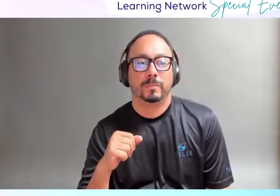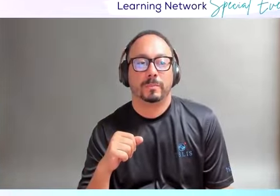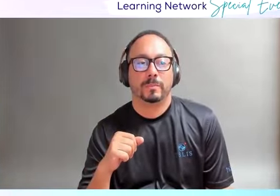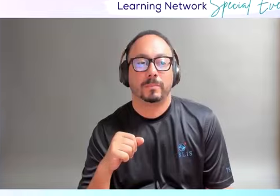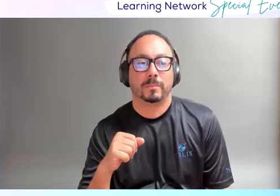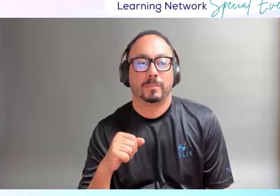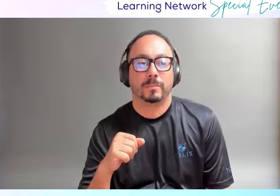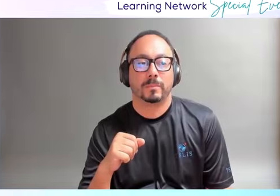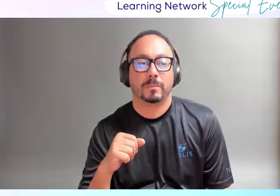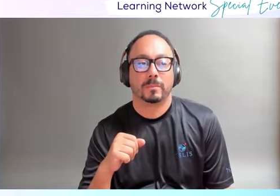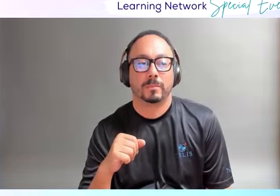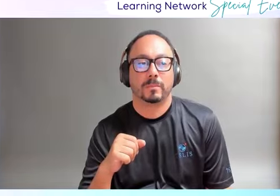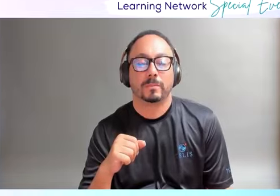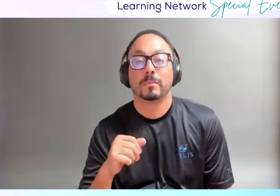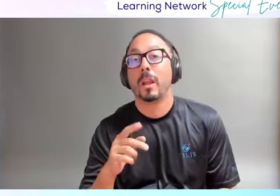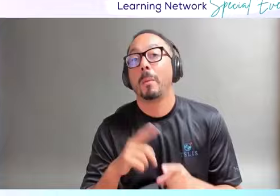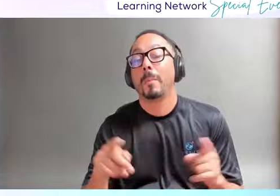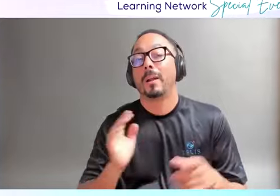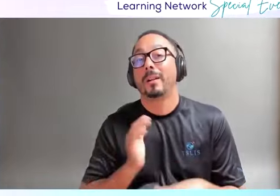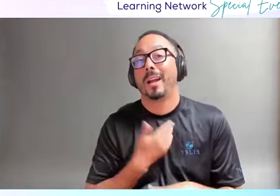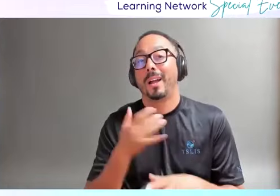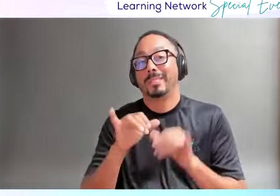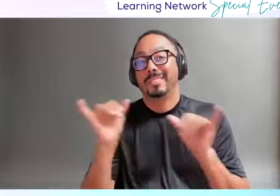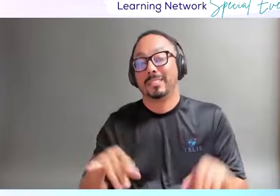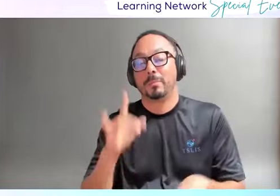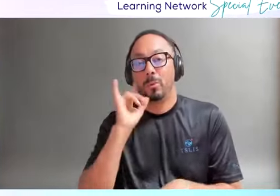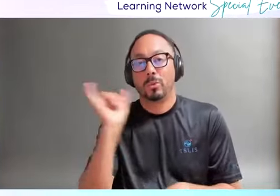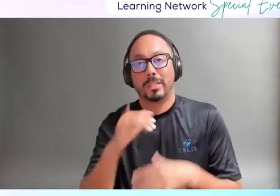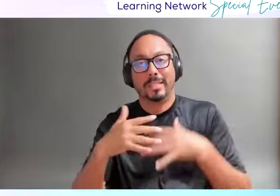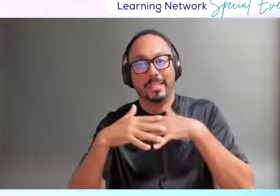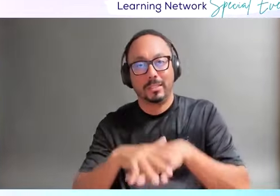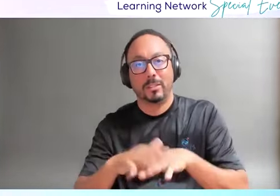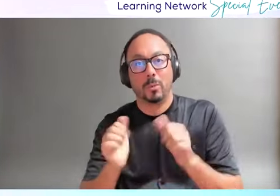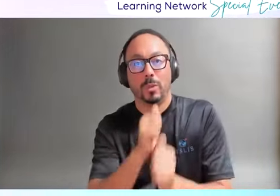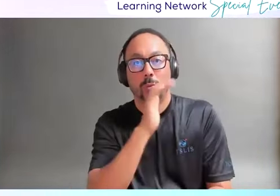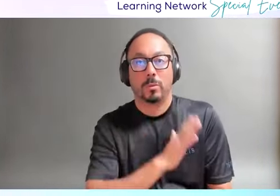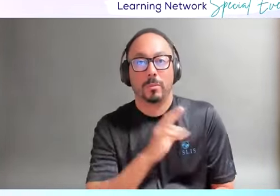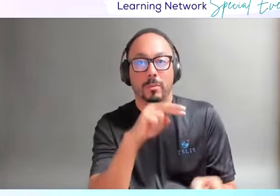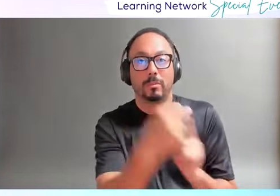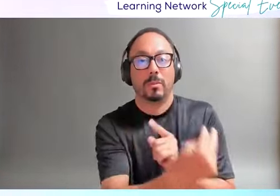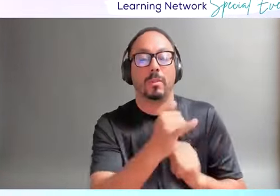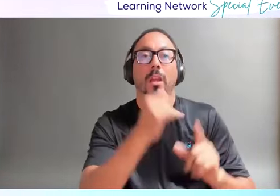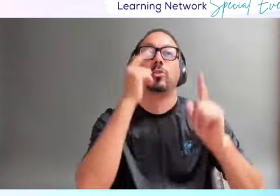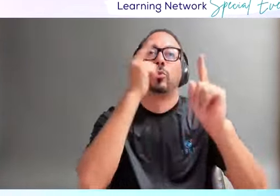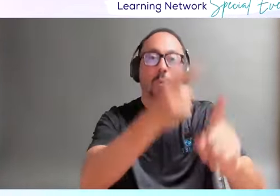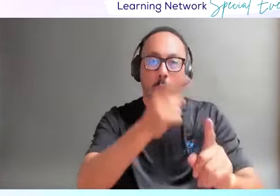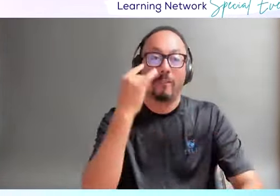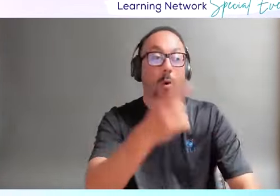our system looks integrated from the woman's point of view is something we all aspire to. And yet we don't yet